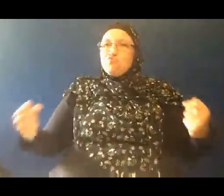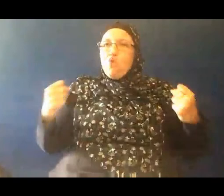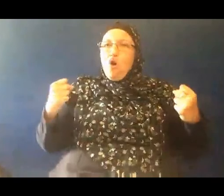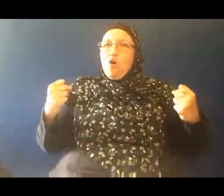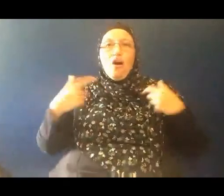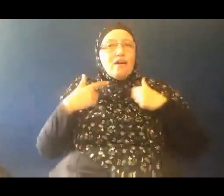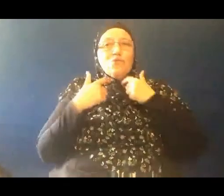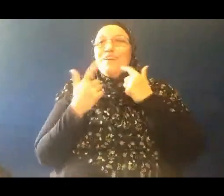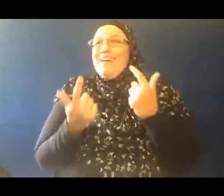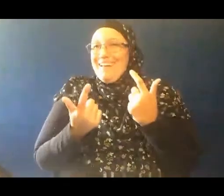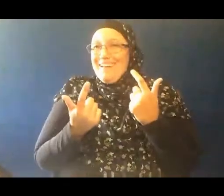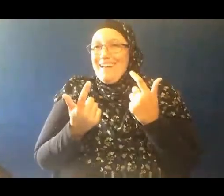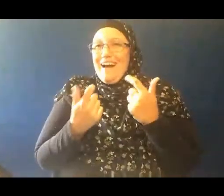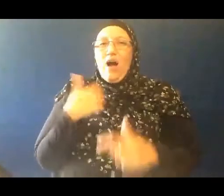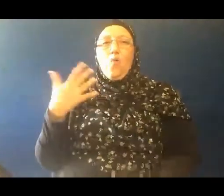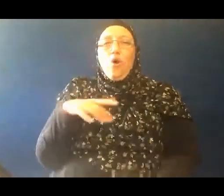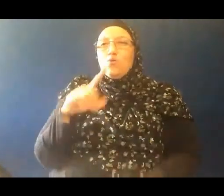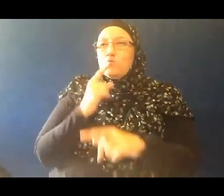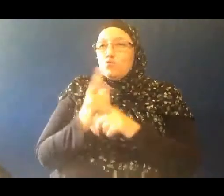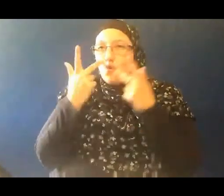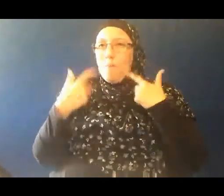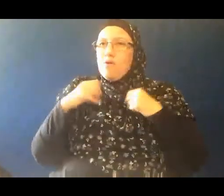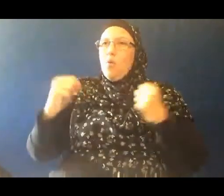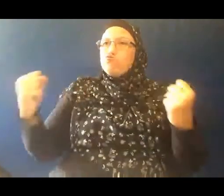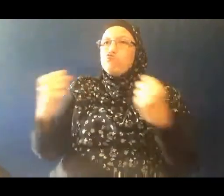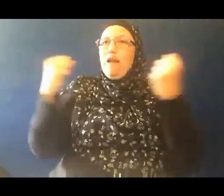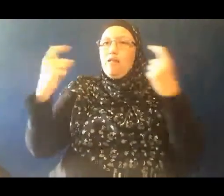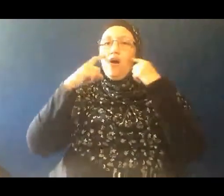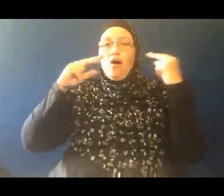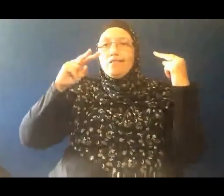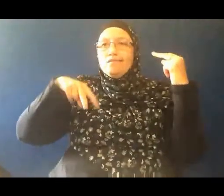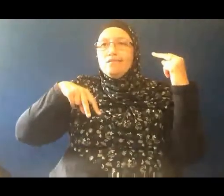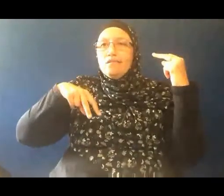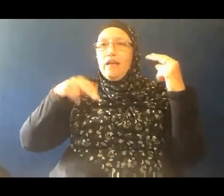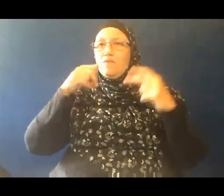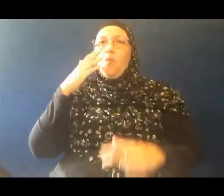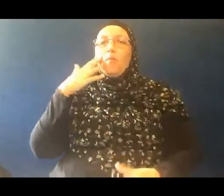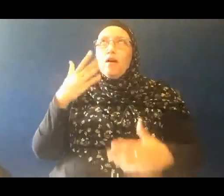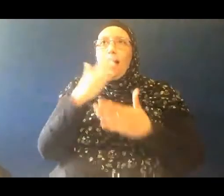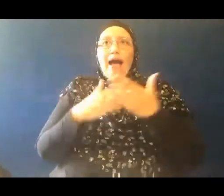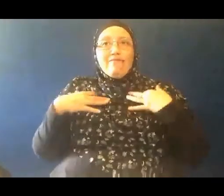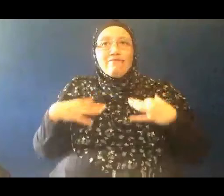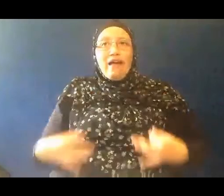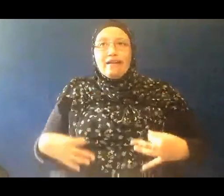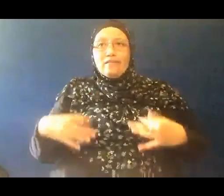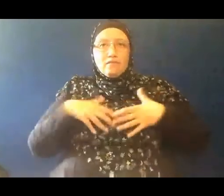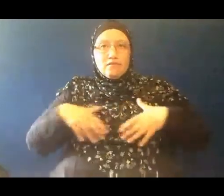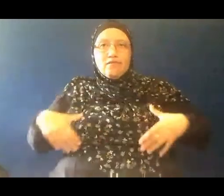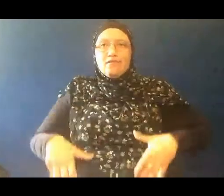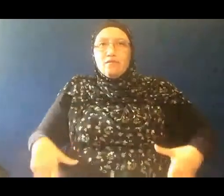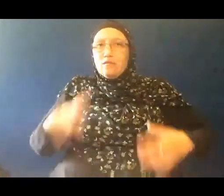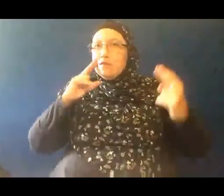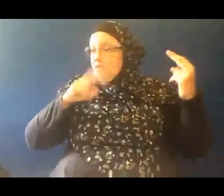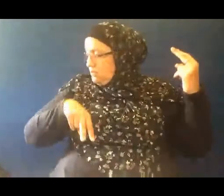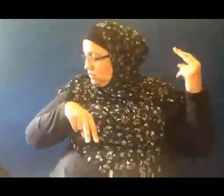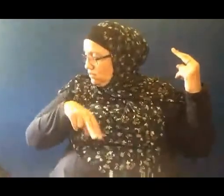medically, huh? I'm talking about the willpower behind it, that you can easily lower your gaze. Show me how strong and